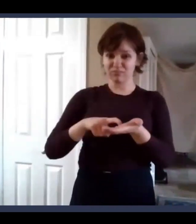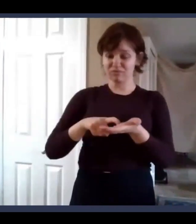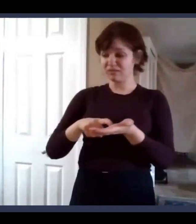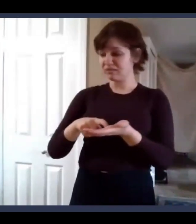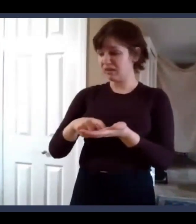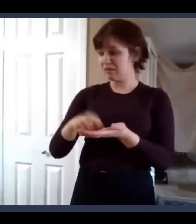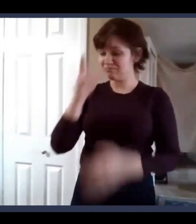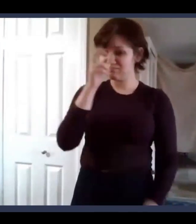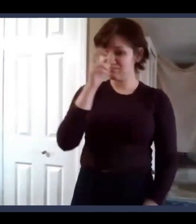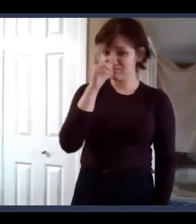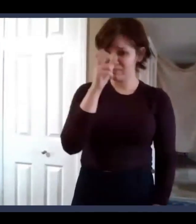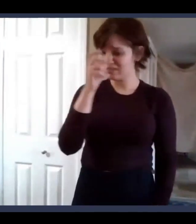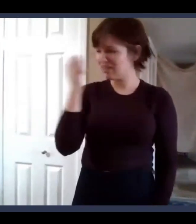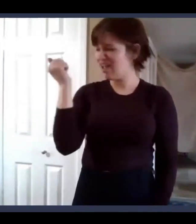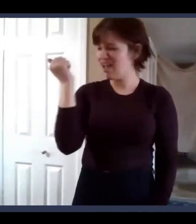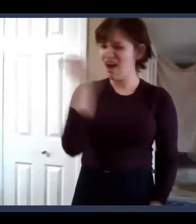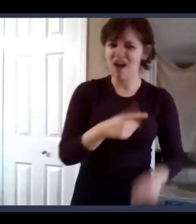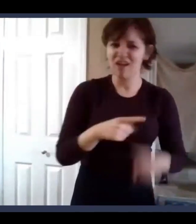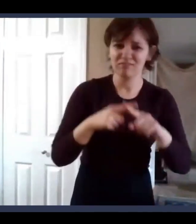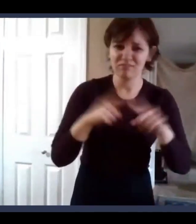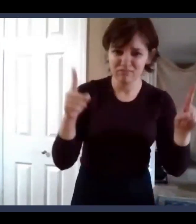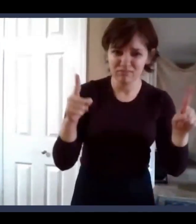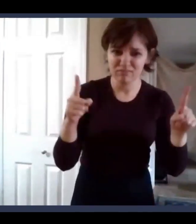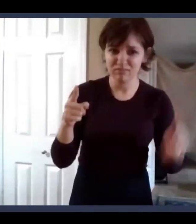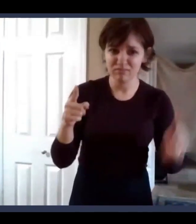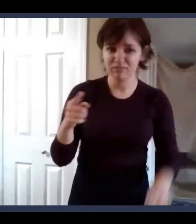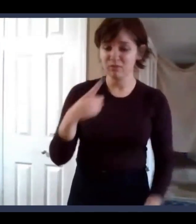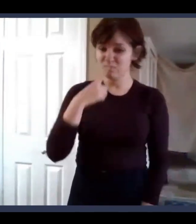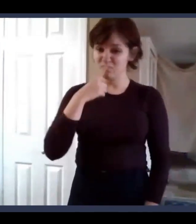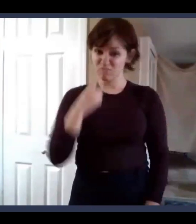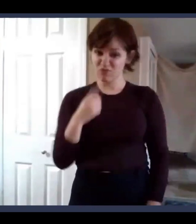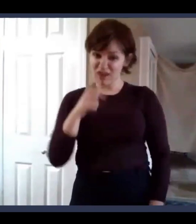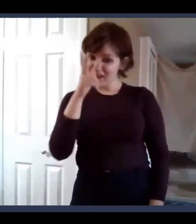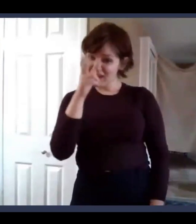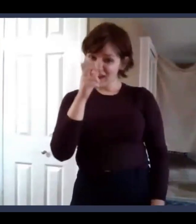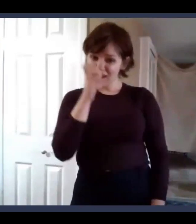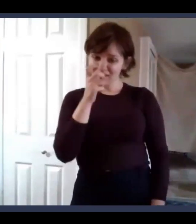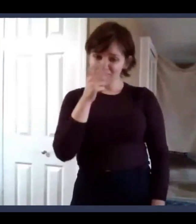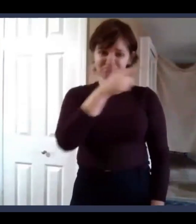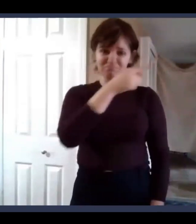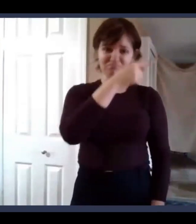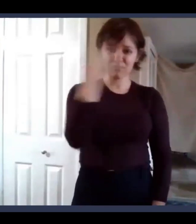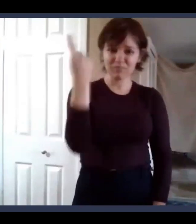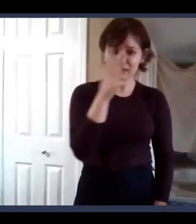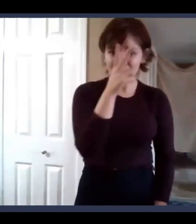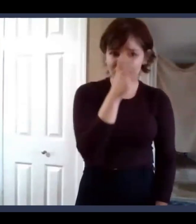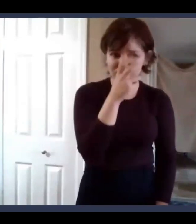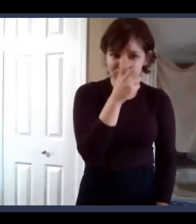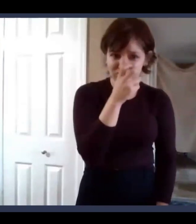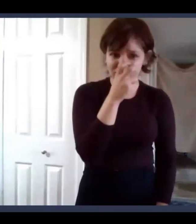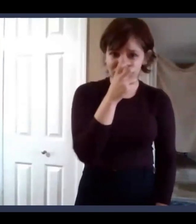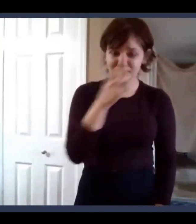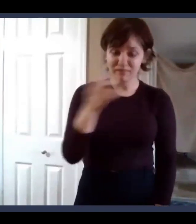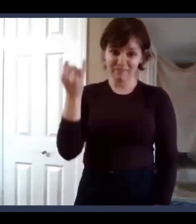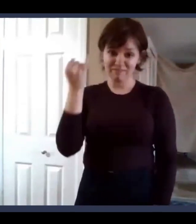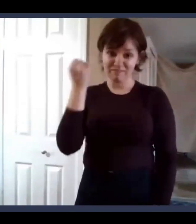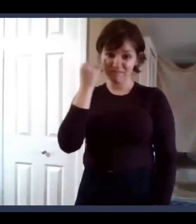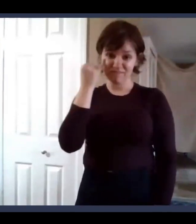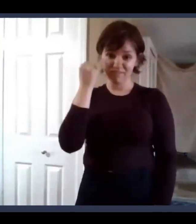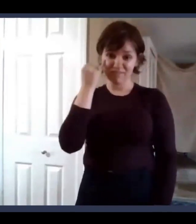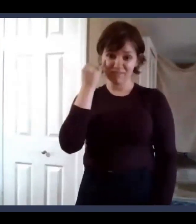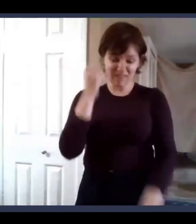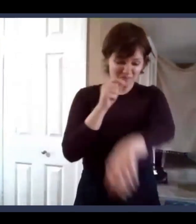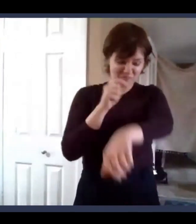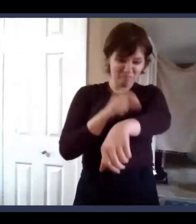have the big red ants or black ants that if they sting you, well, they're not actually stinging, they're biting. They really hurt. And then you have